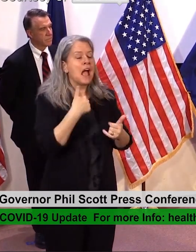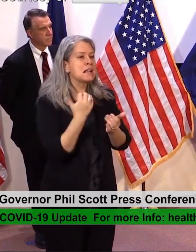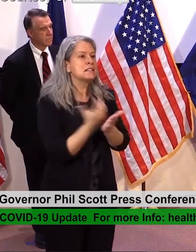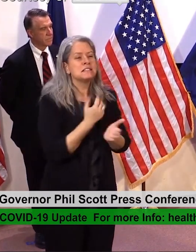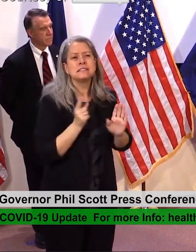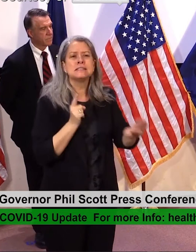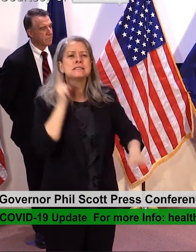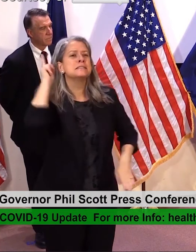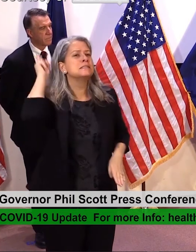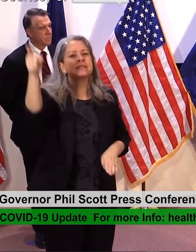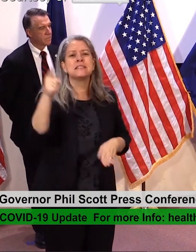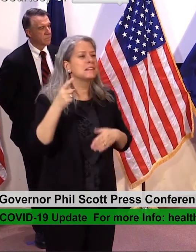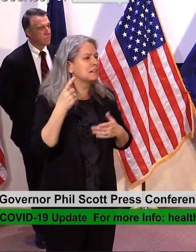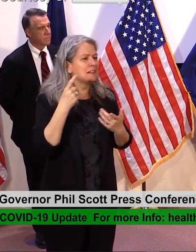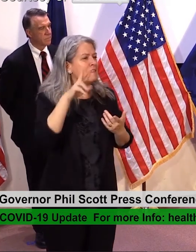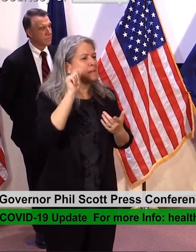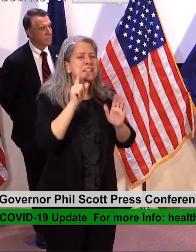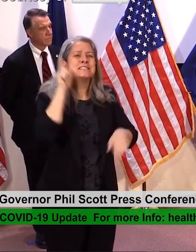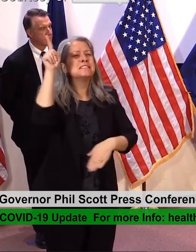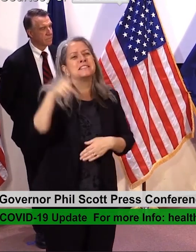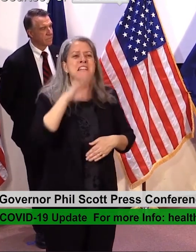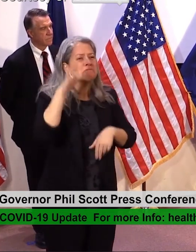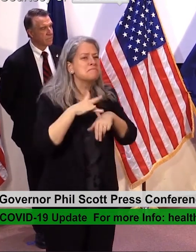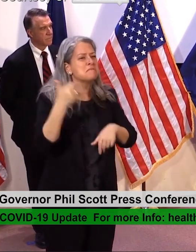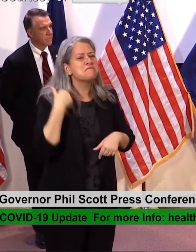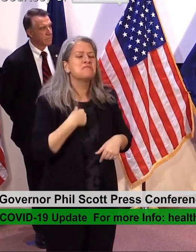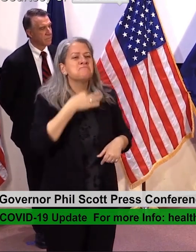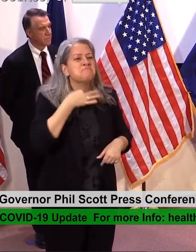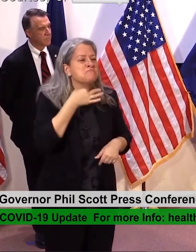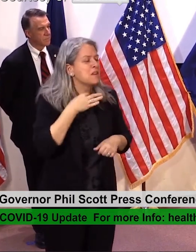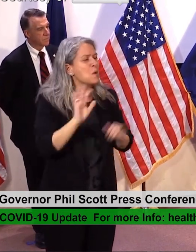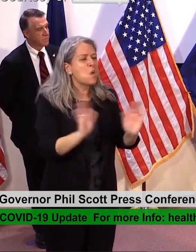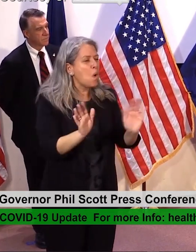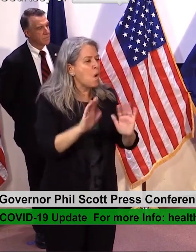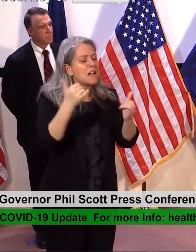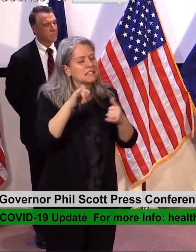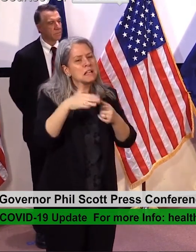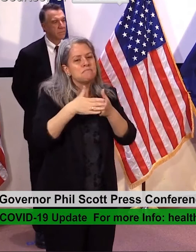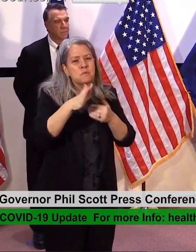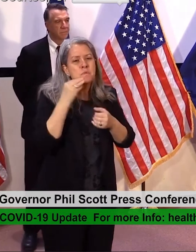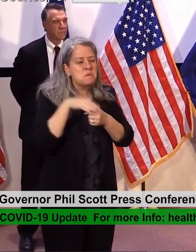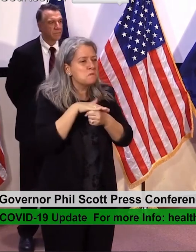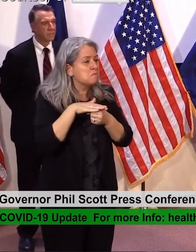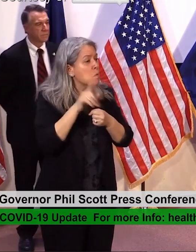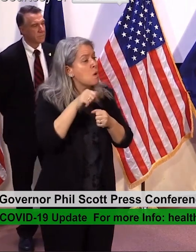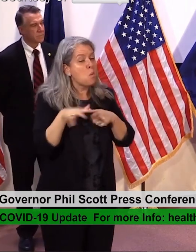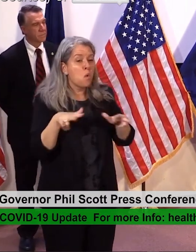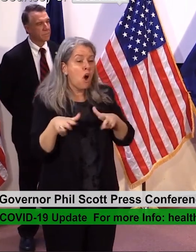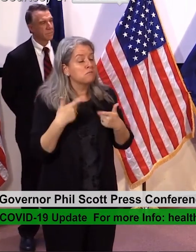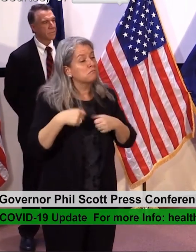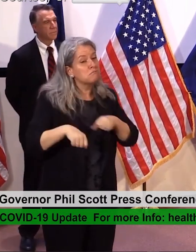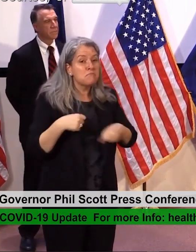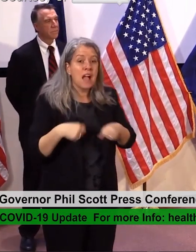explore far-flung corners of Vermont, but rather to focus on backyard adventures. Spend time in places that you can walk or bike